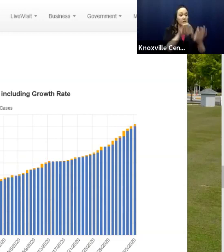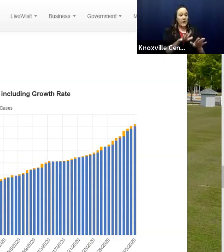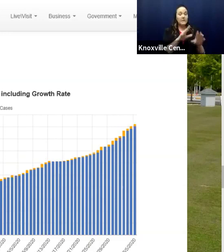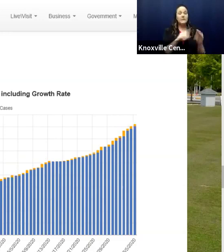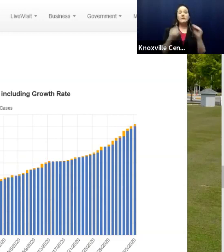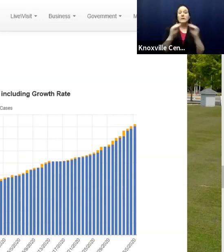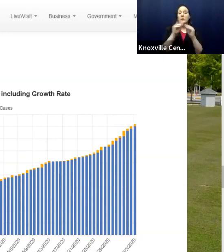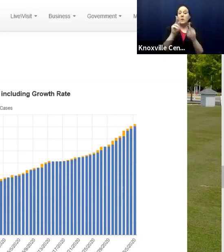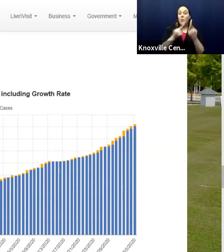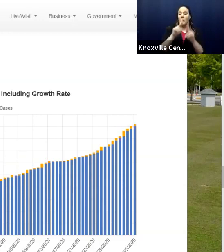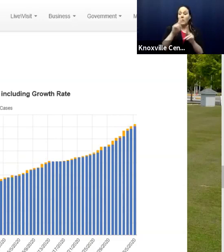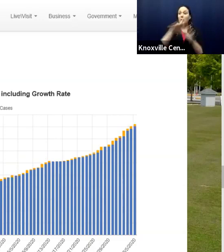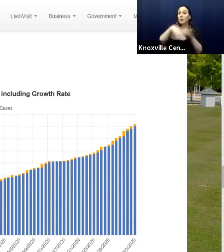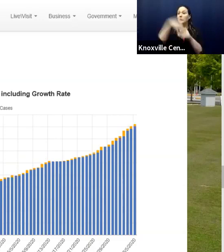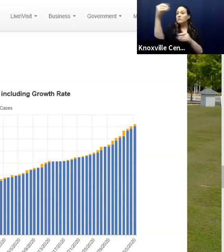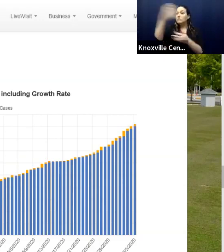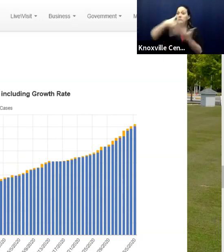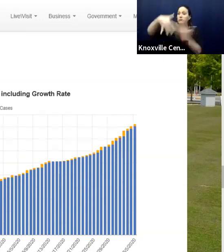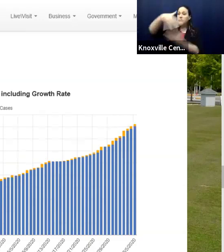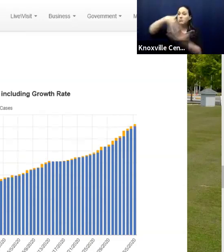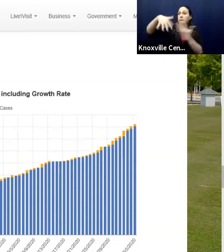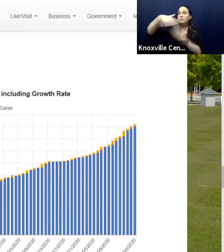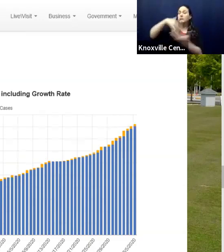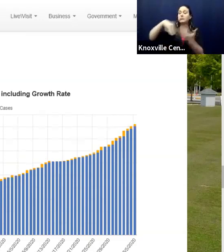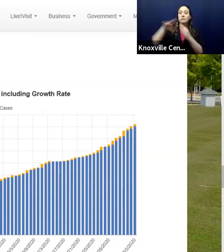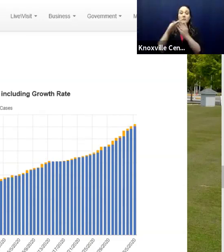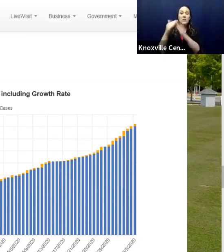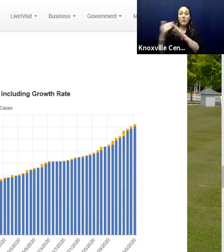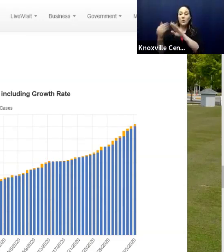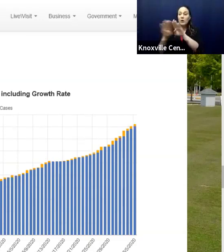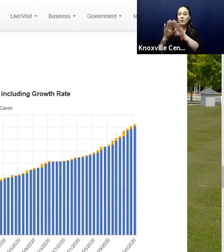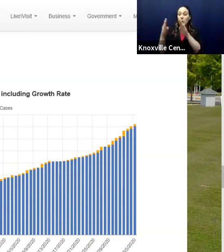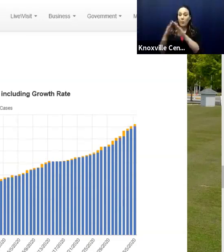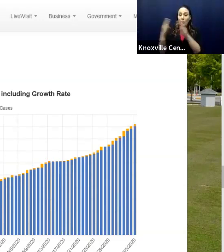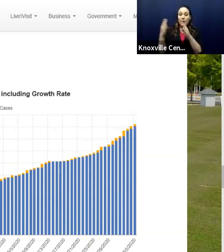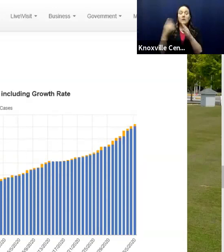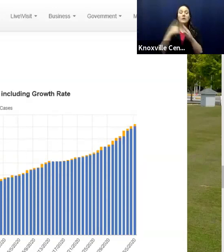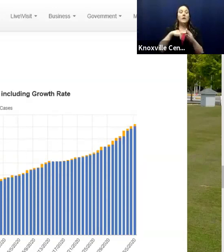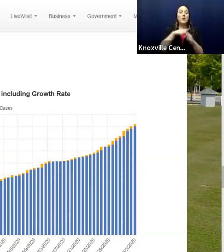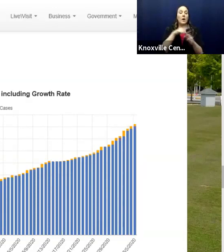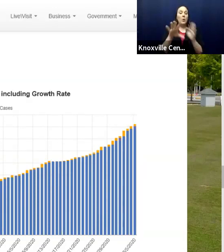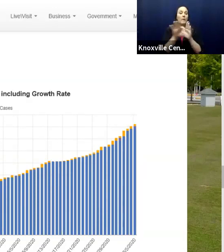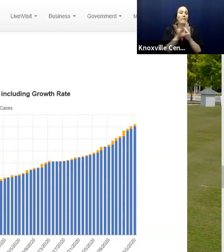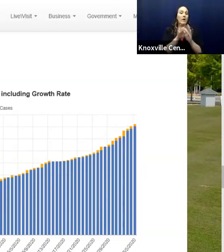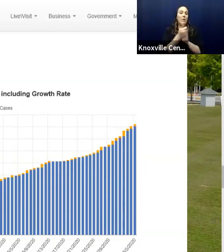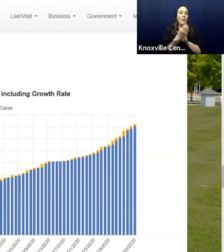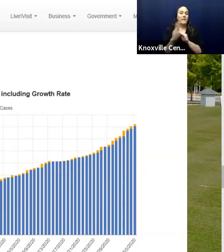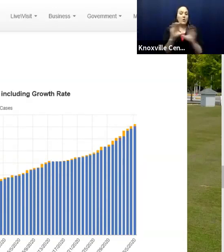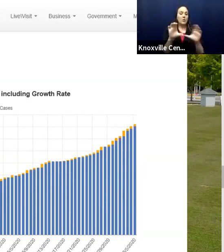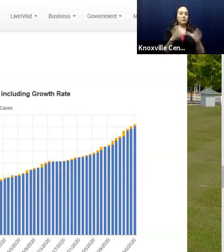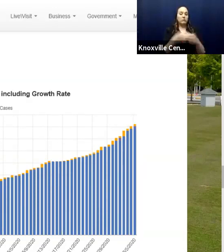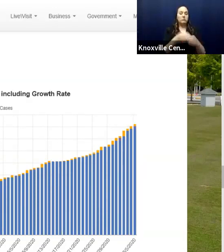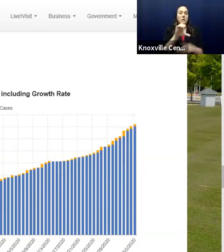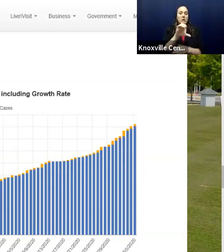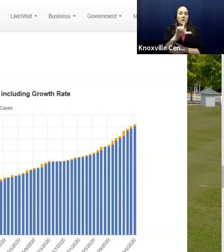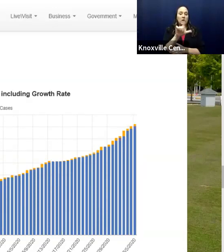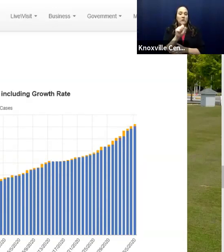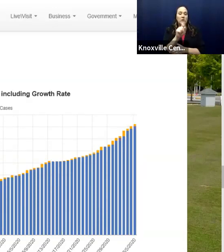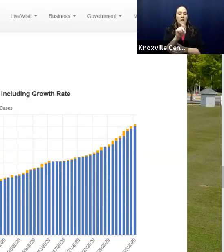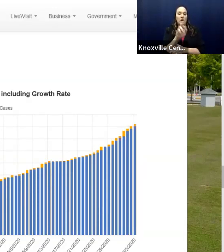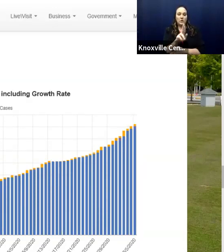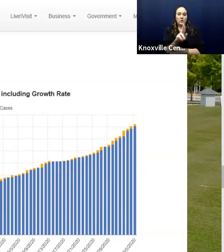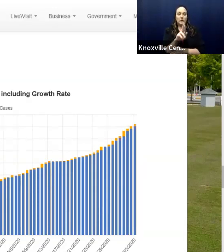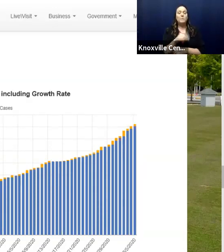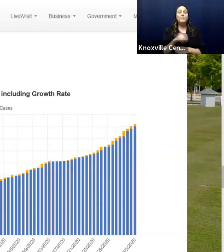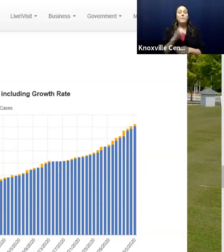and about as our community continues to reopen, and we've identified several clusters. Once again, we want to emphasize that